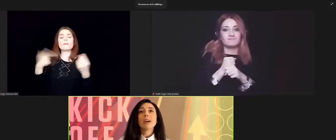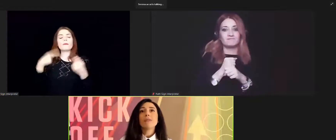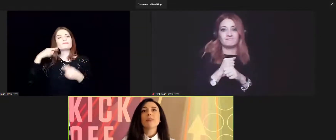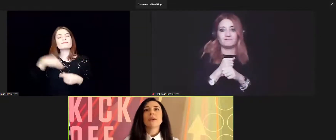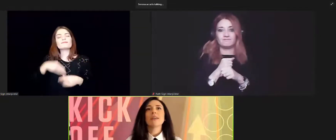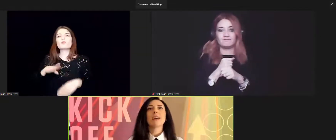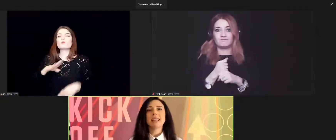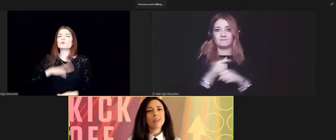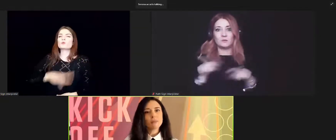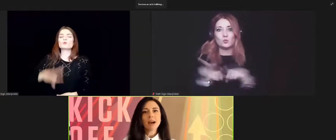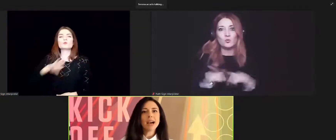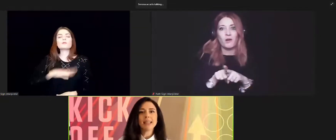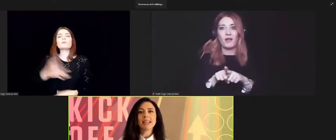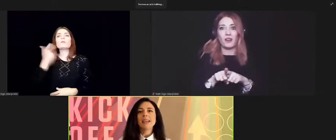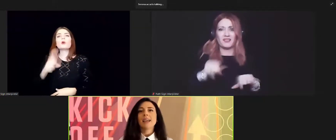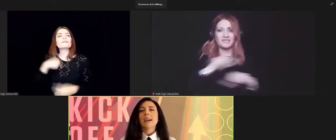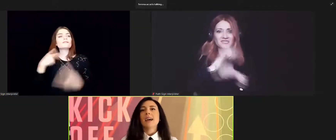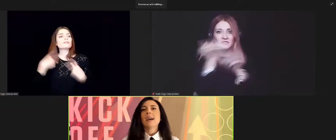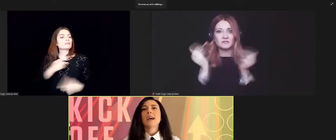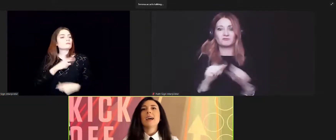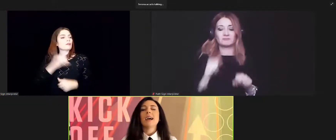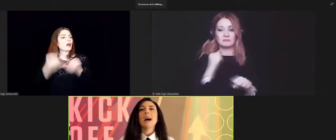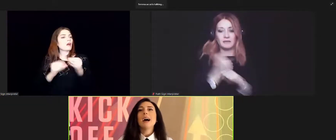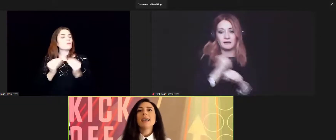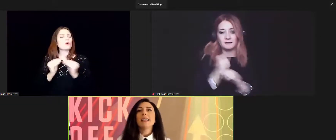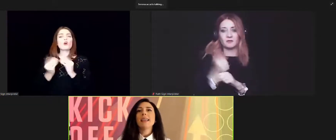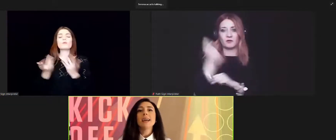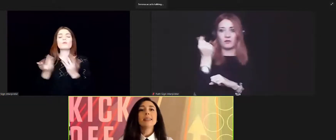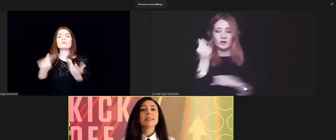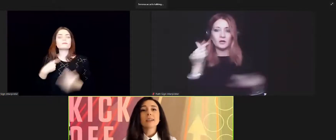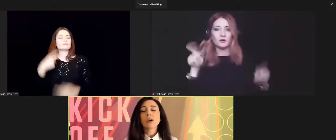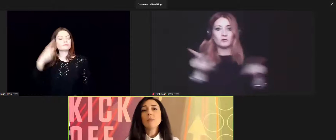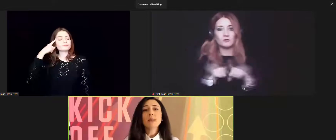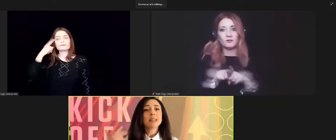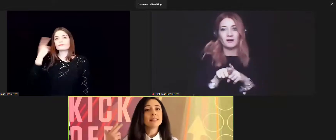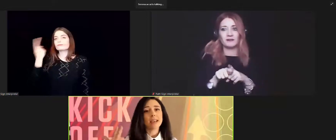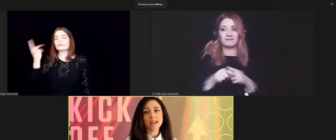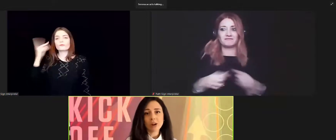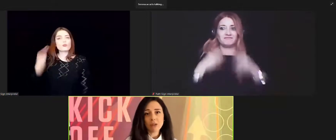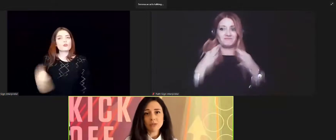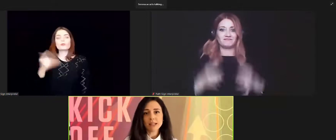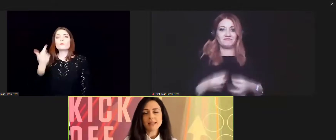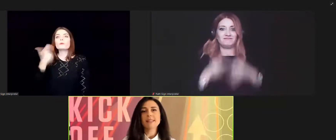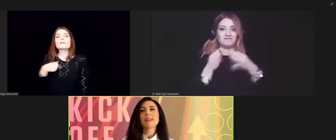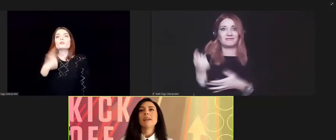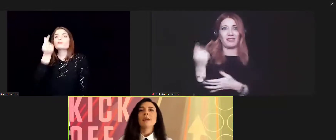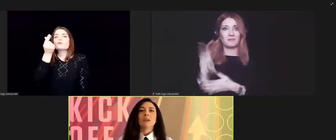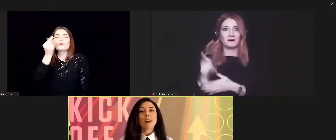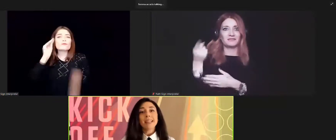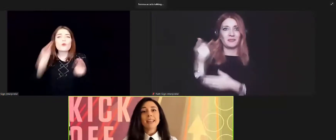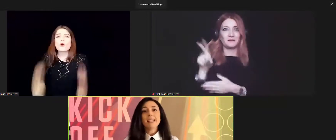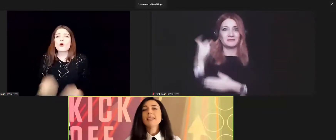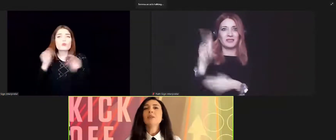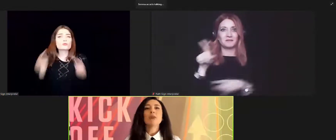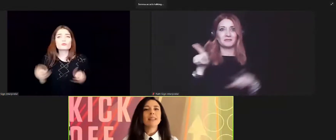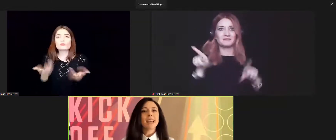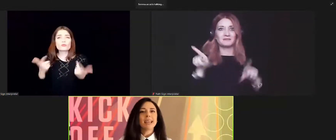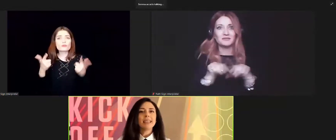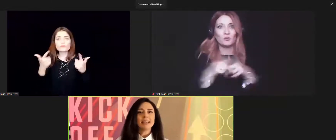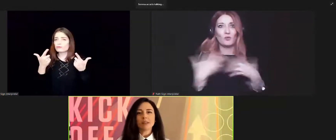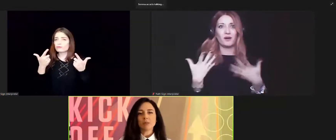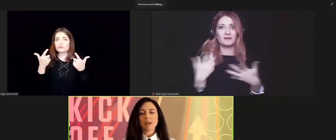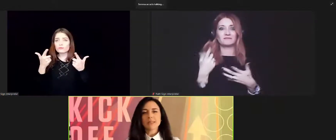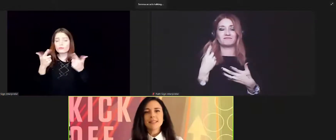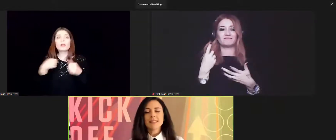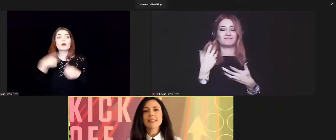didn't have enough money, I hadn't the competence and confidence. Finally, one